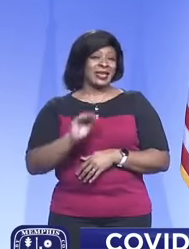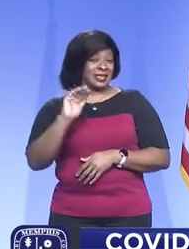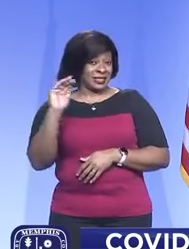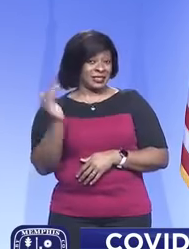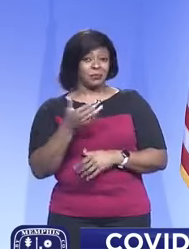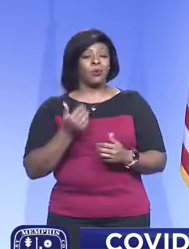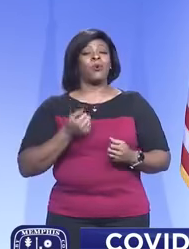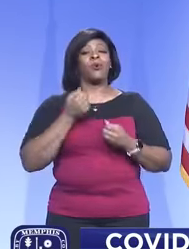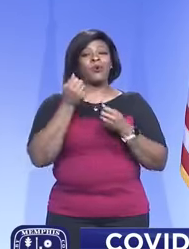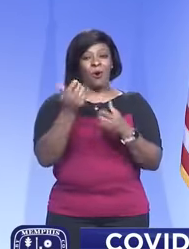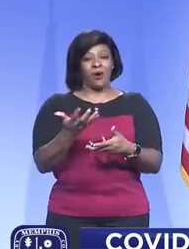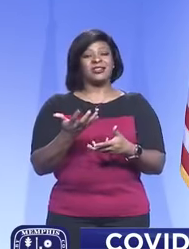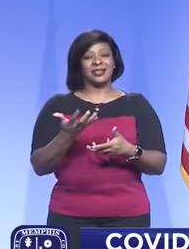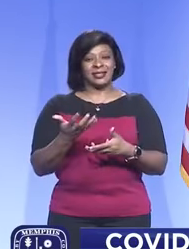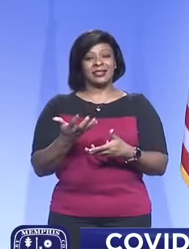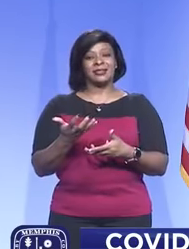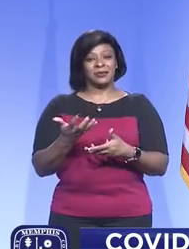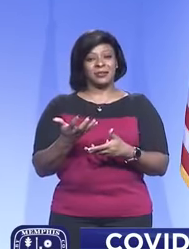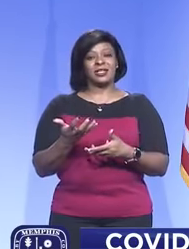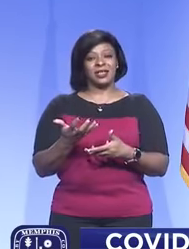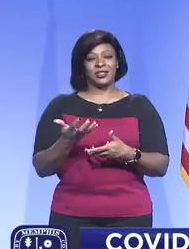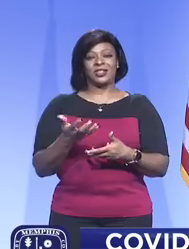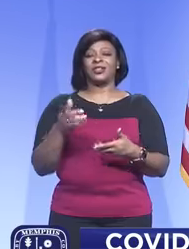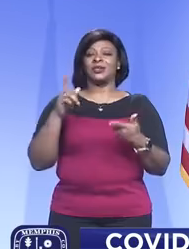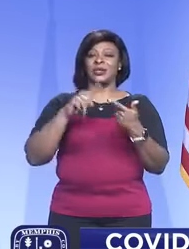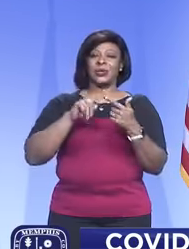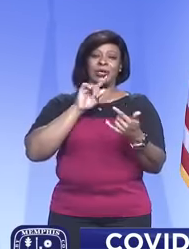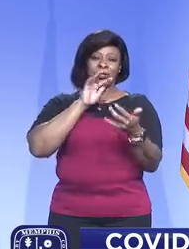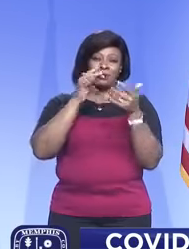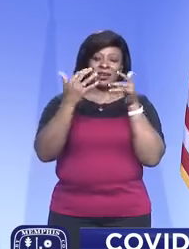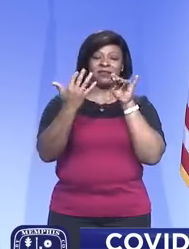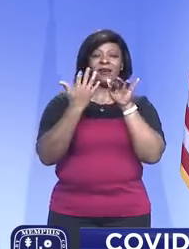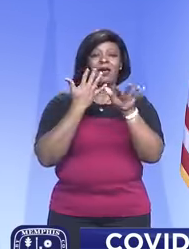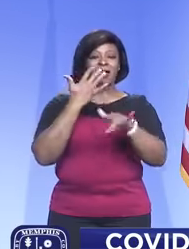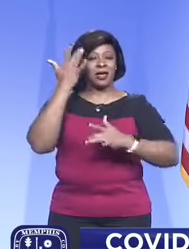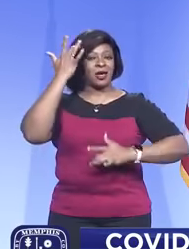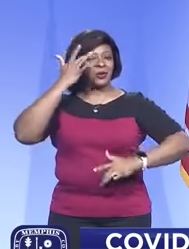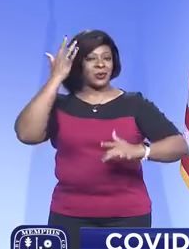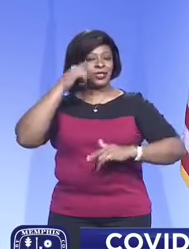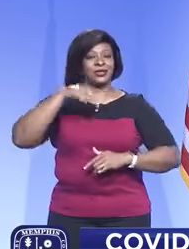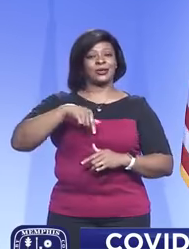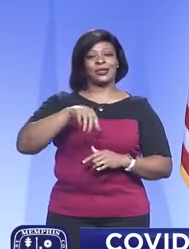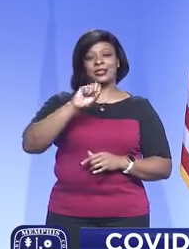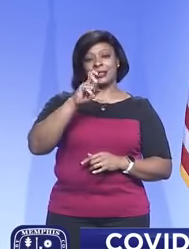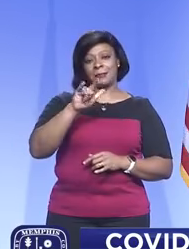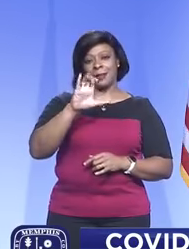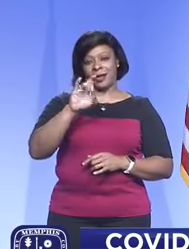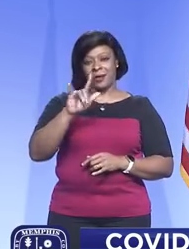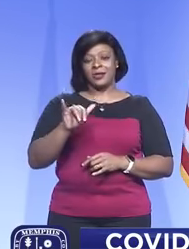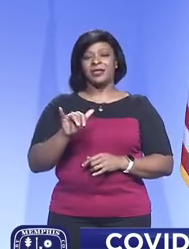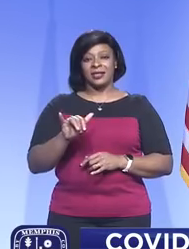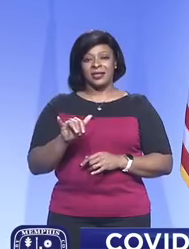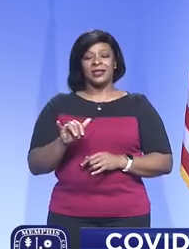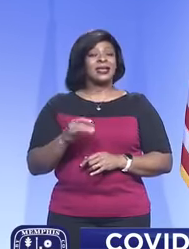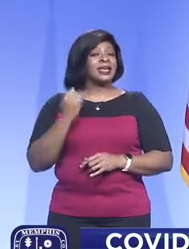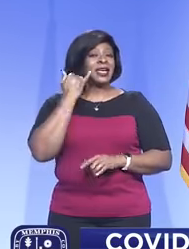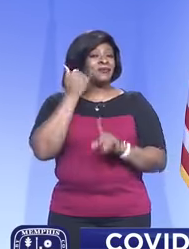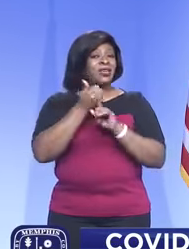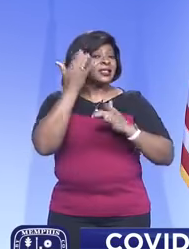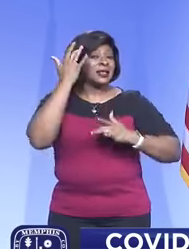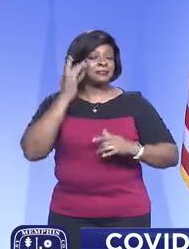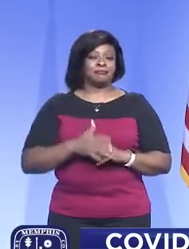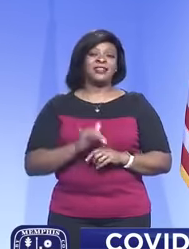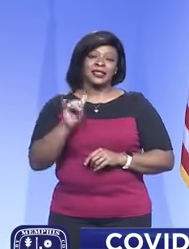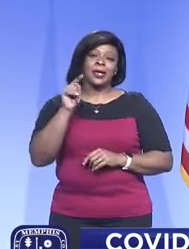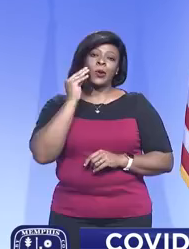be contributing to the spread of the virus here in Shelby County. So if you're sick,